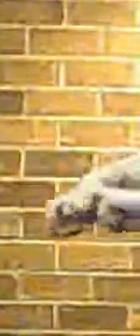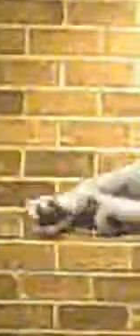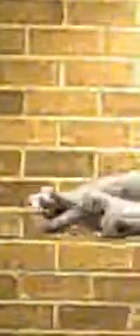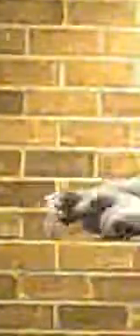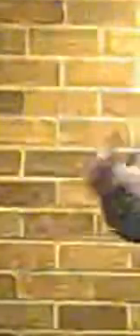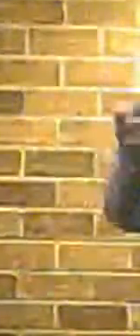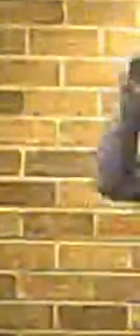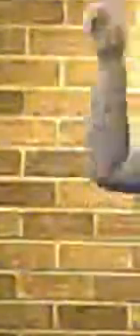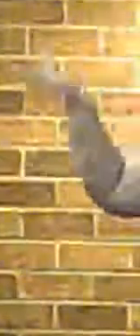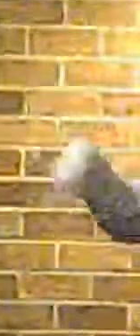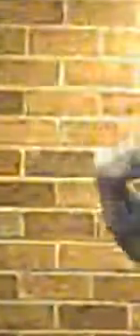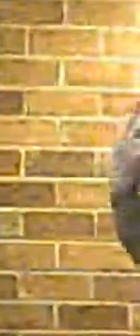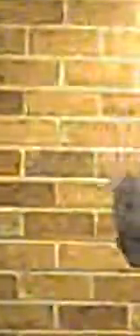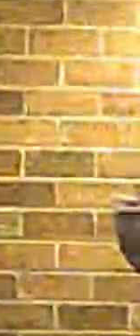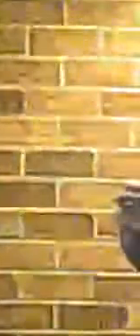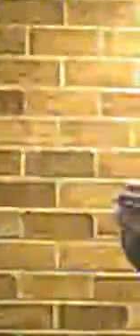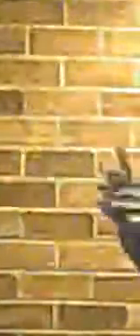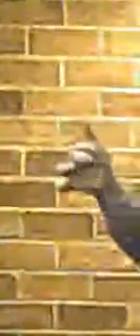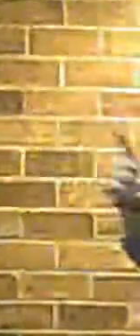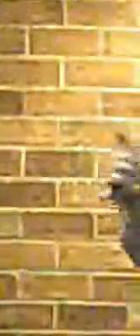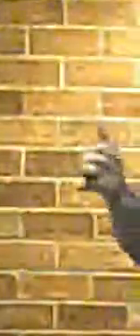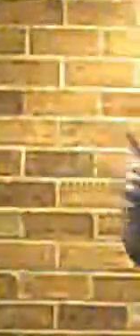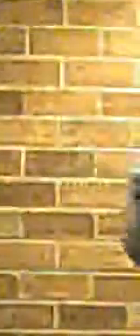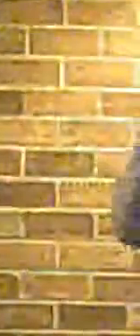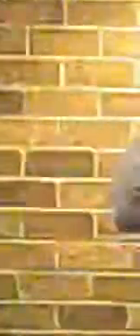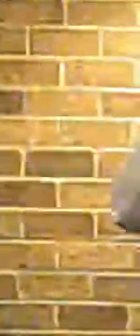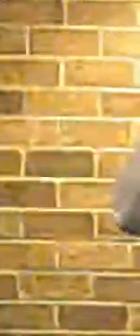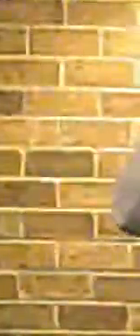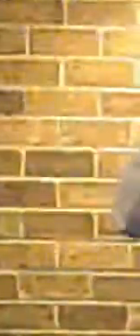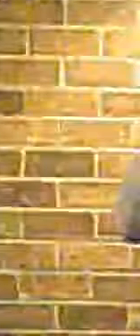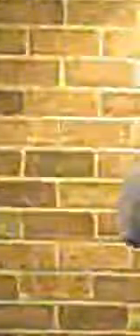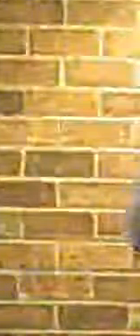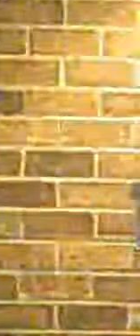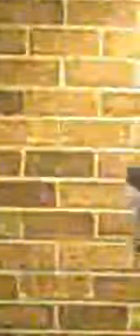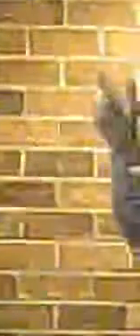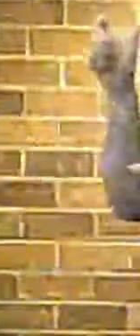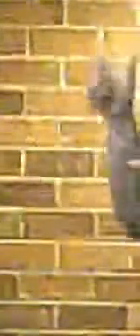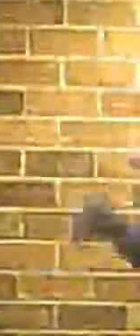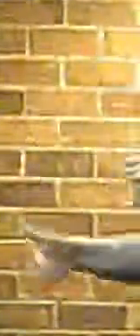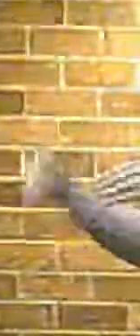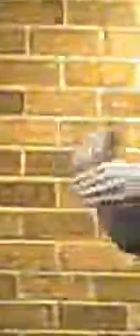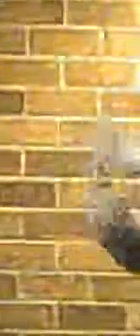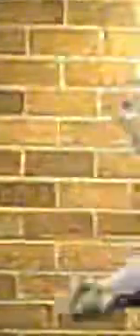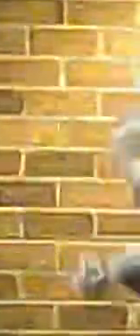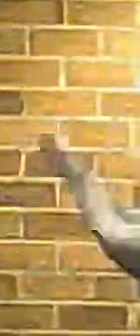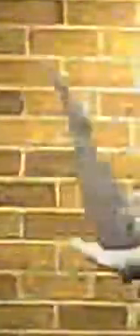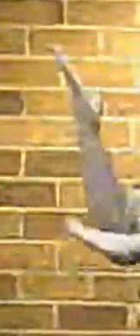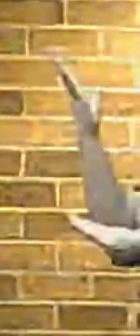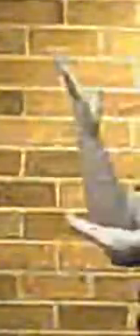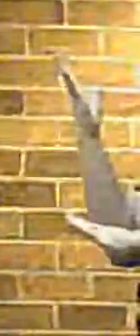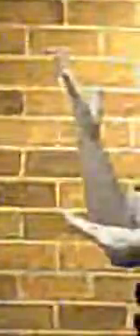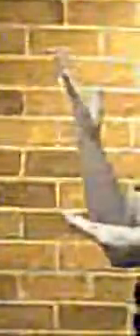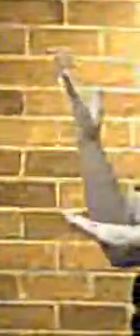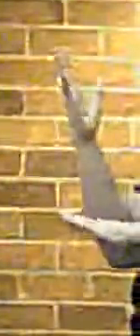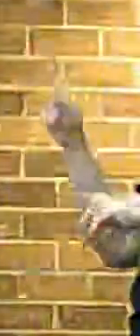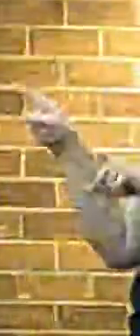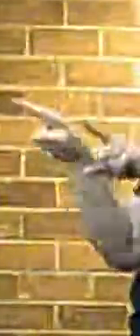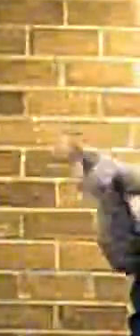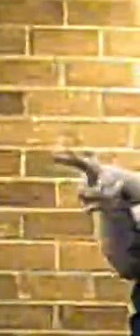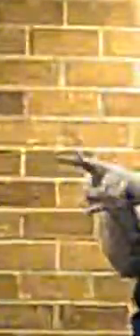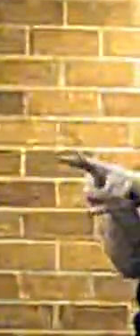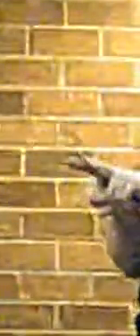criteria and again confirmed the probability of death of persons involved in fire through the same